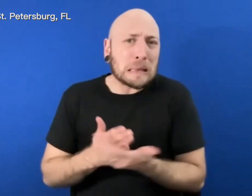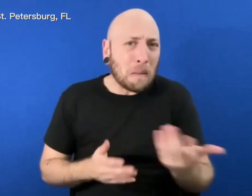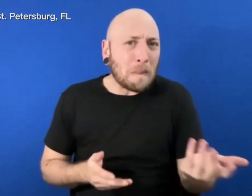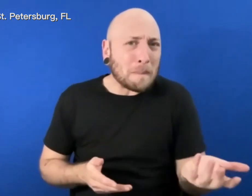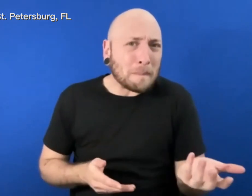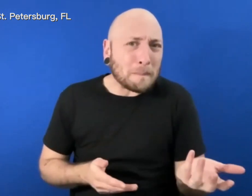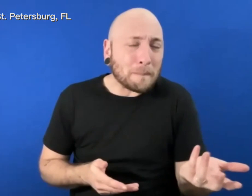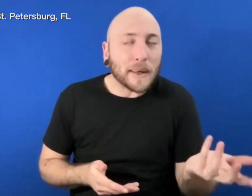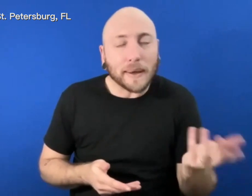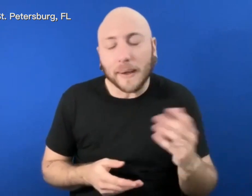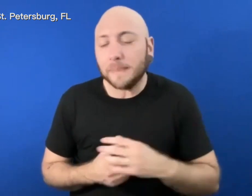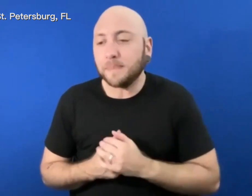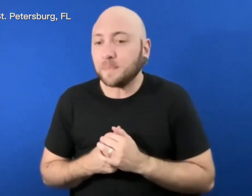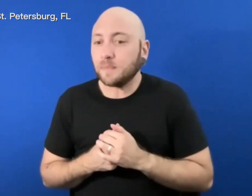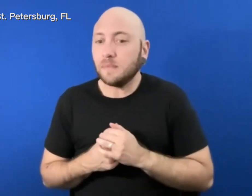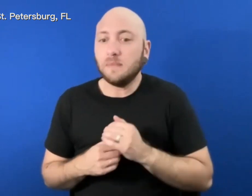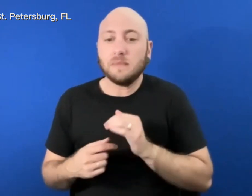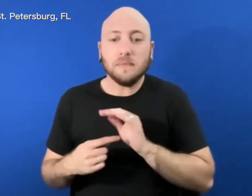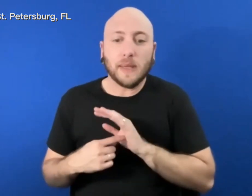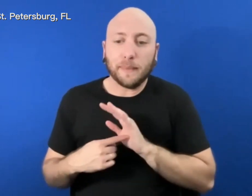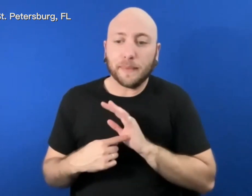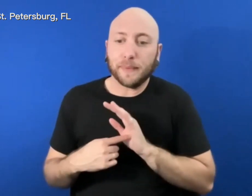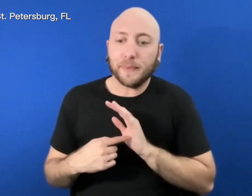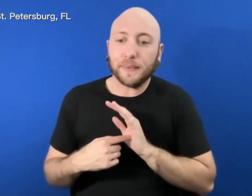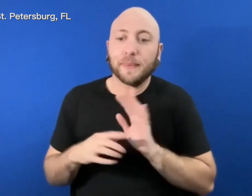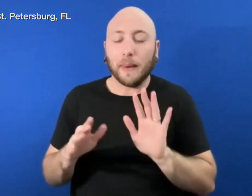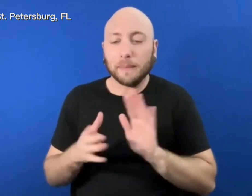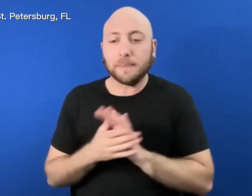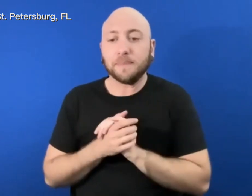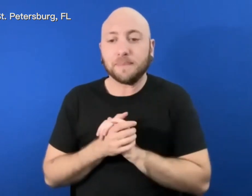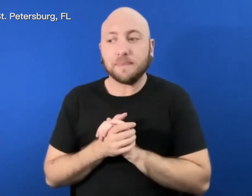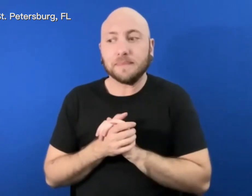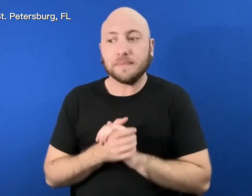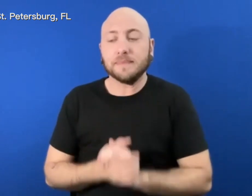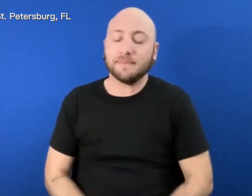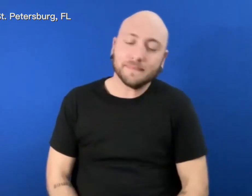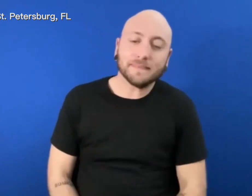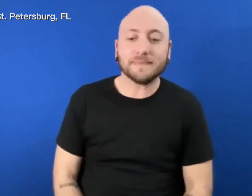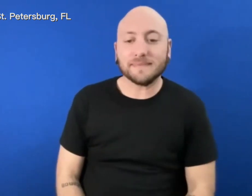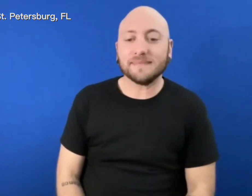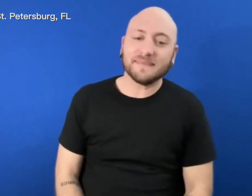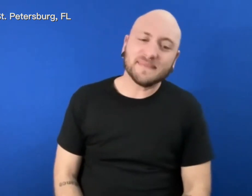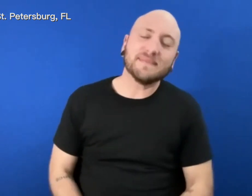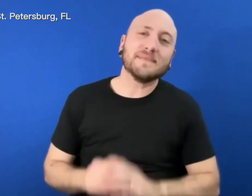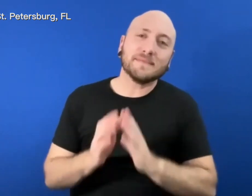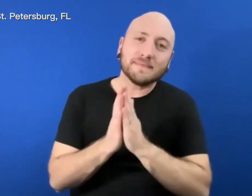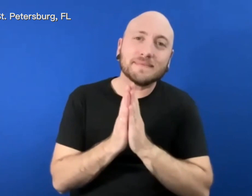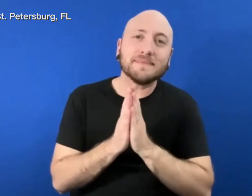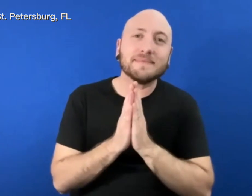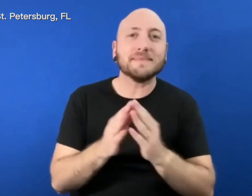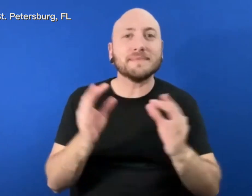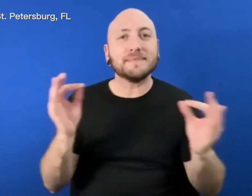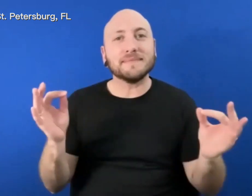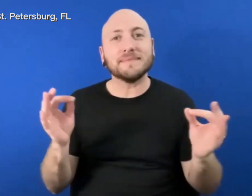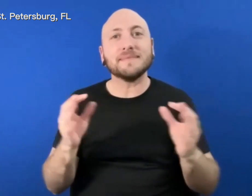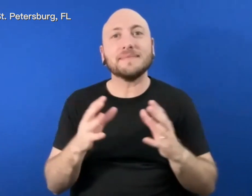what my higher power and my prayer and my meditation and all these things look a lot different